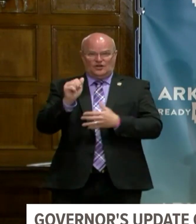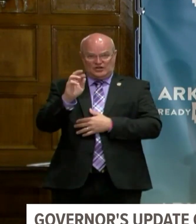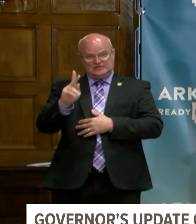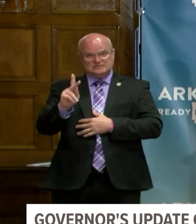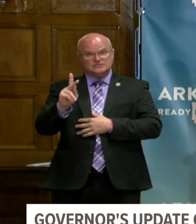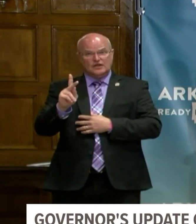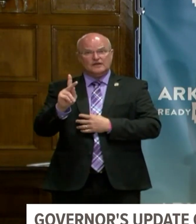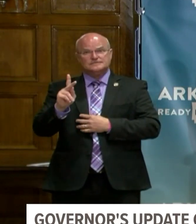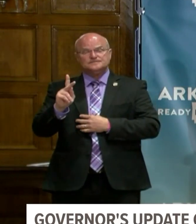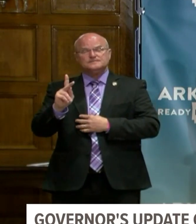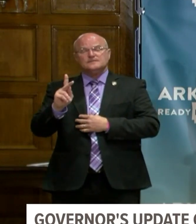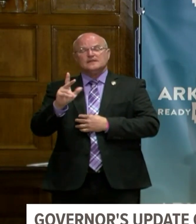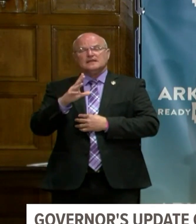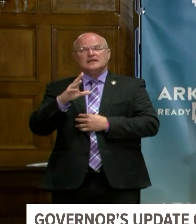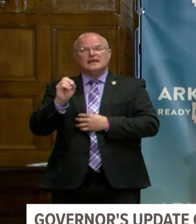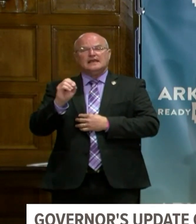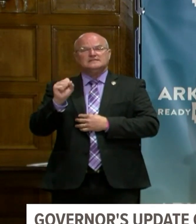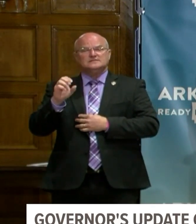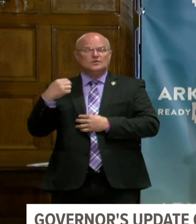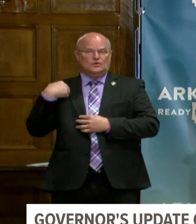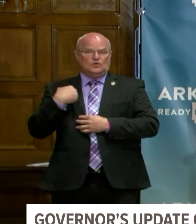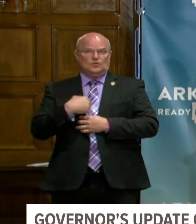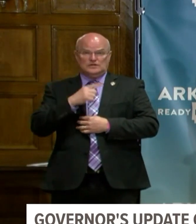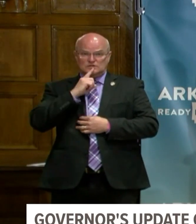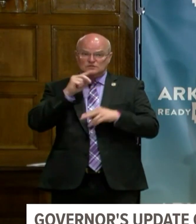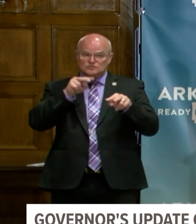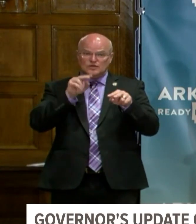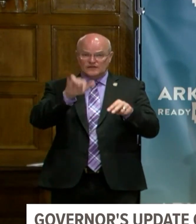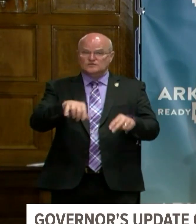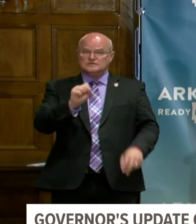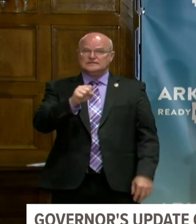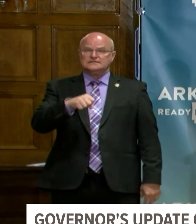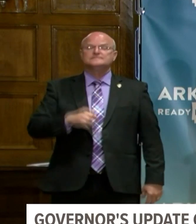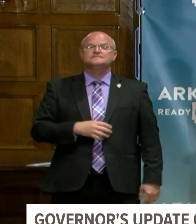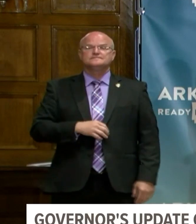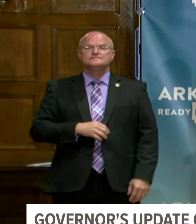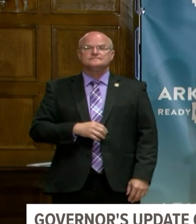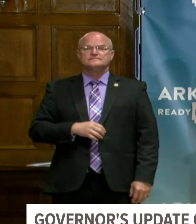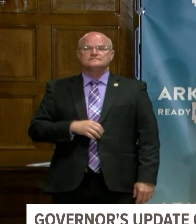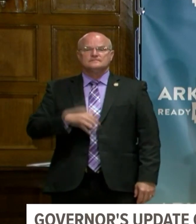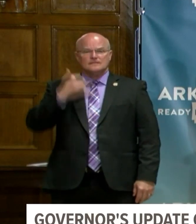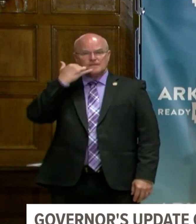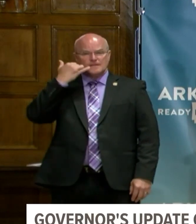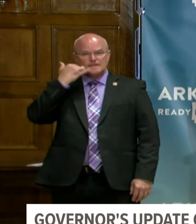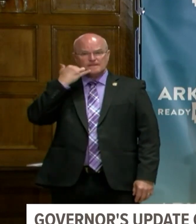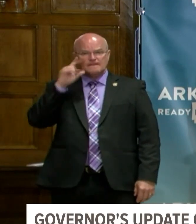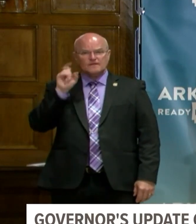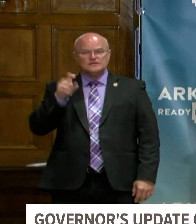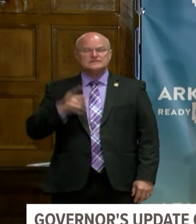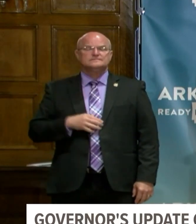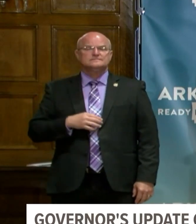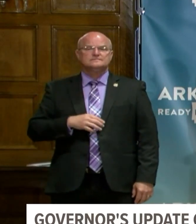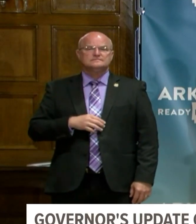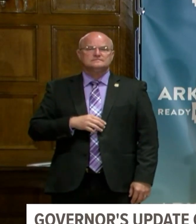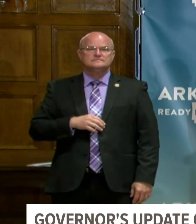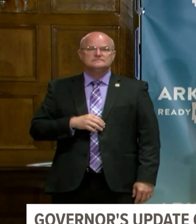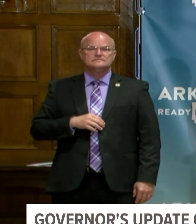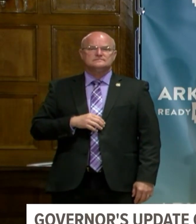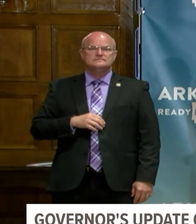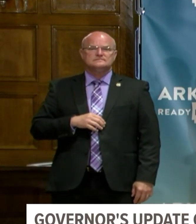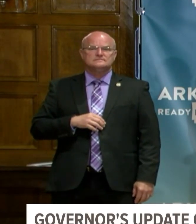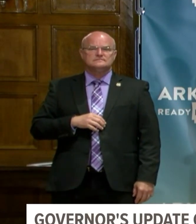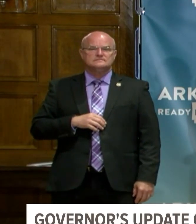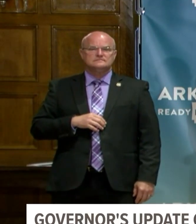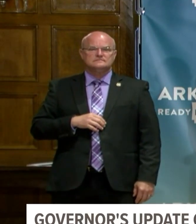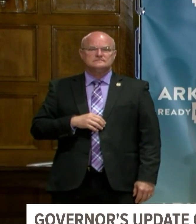Arkansas, and so we certainly do look at those. Let's go remotely for a question.